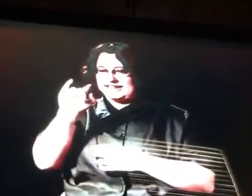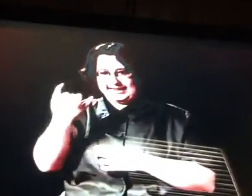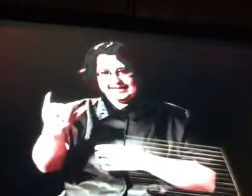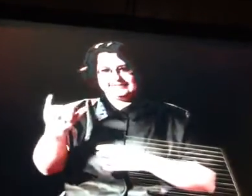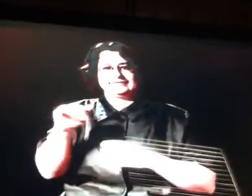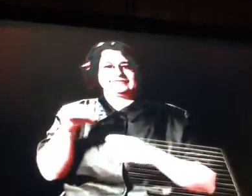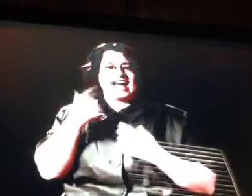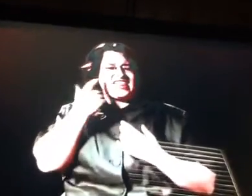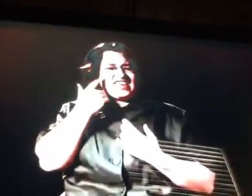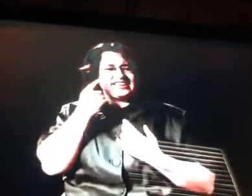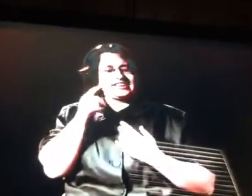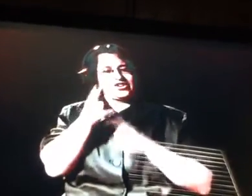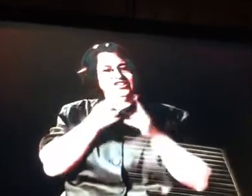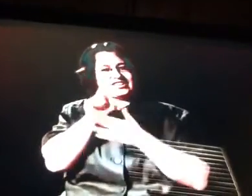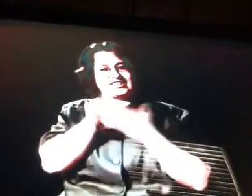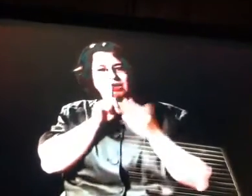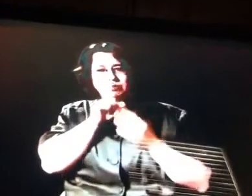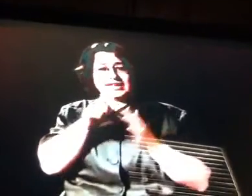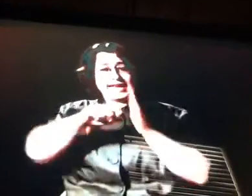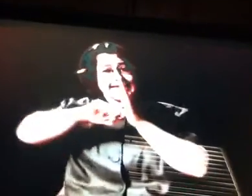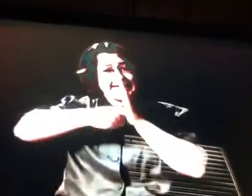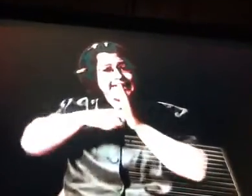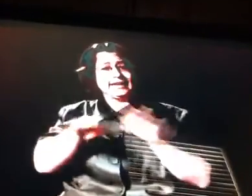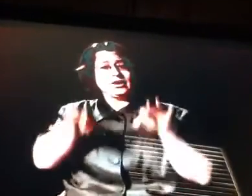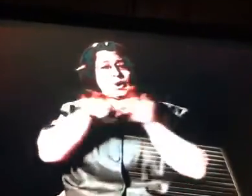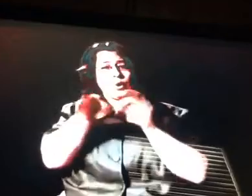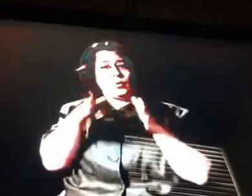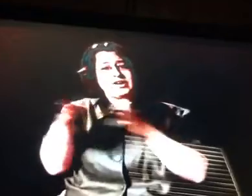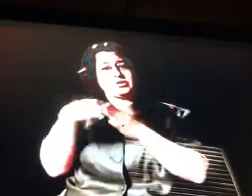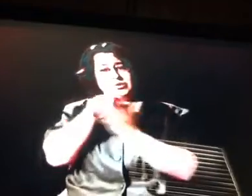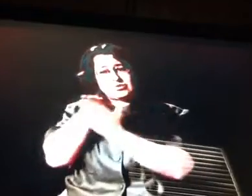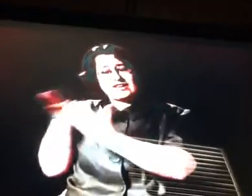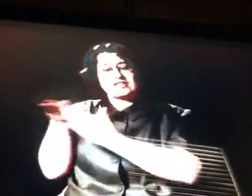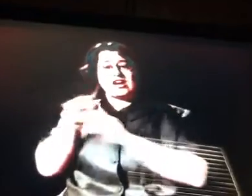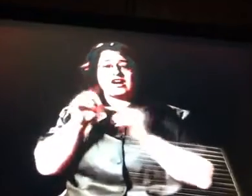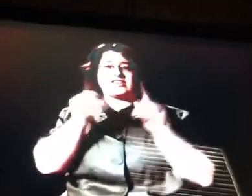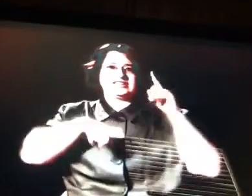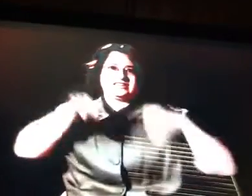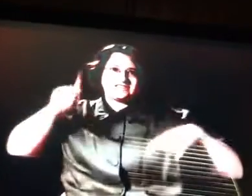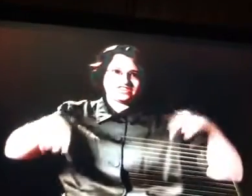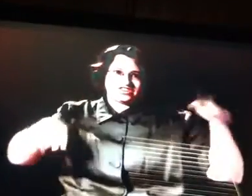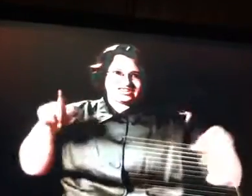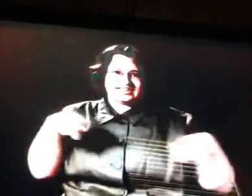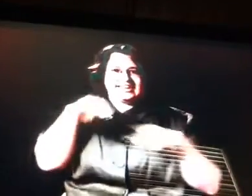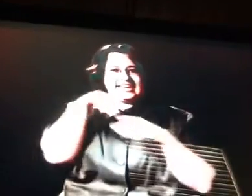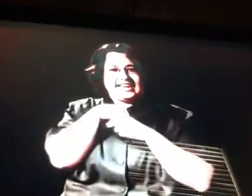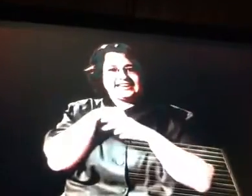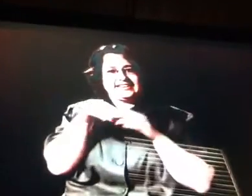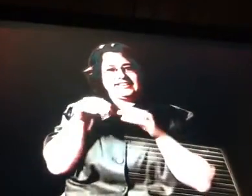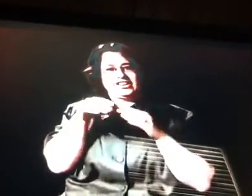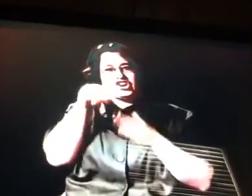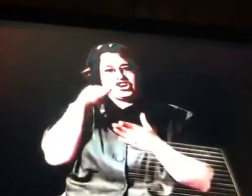religion and ethnicity. I think universal design is really the key to an important way to